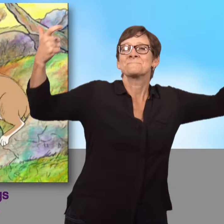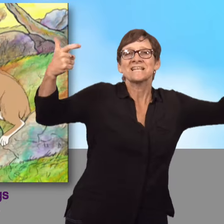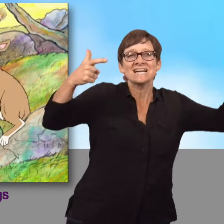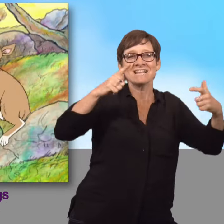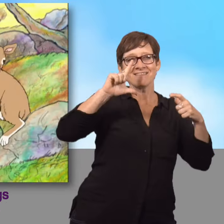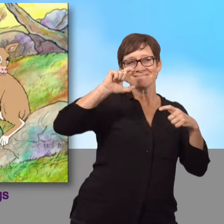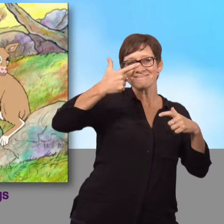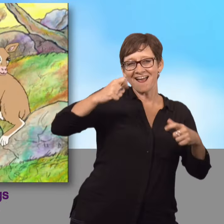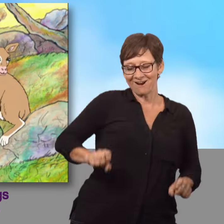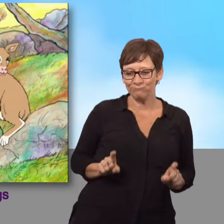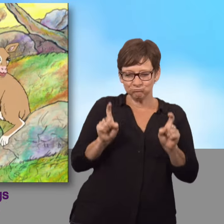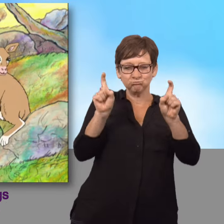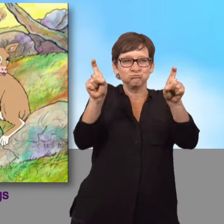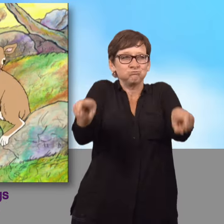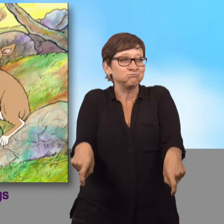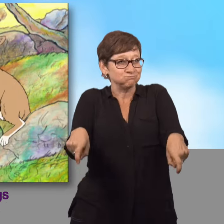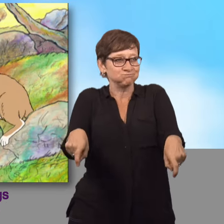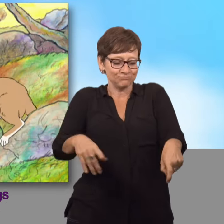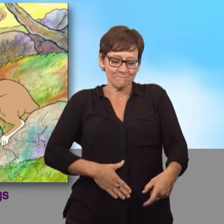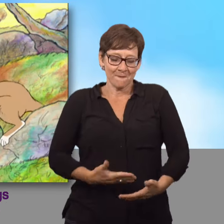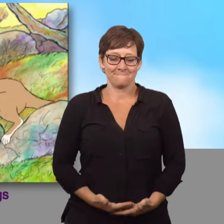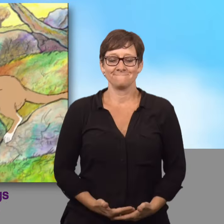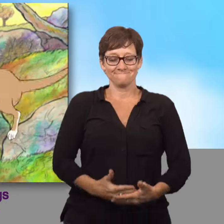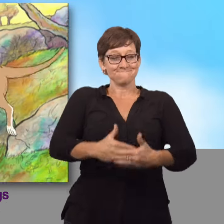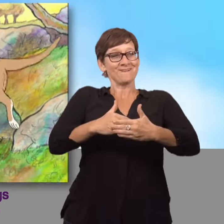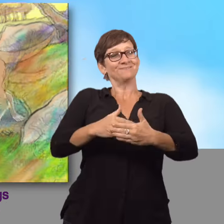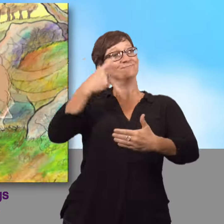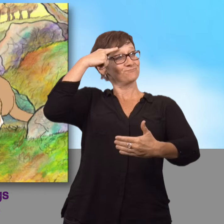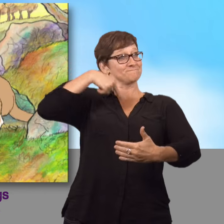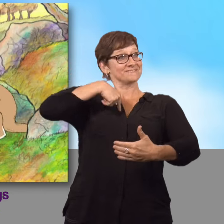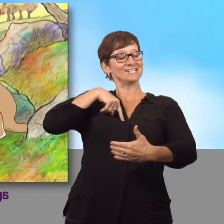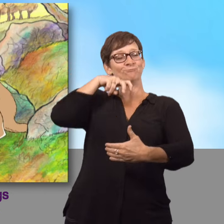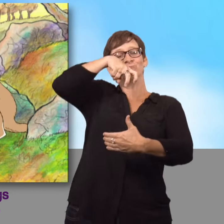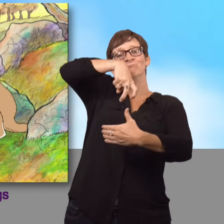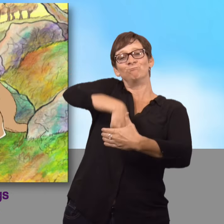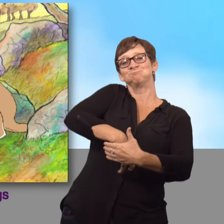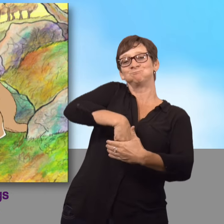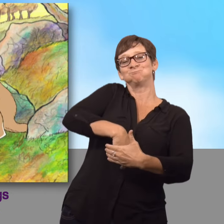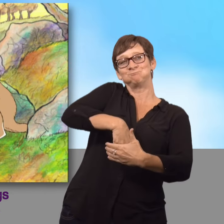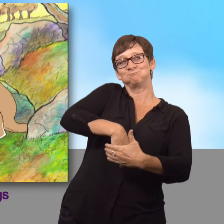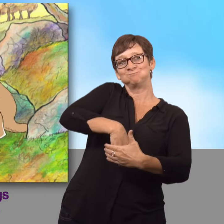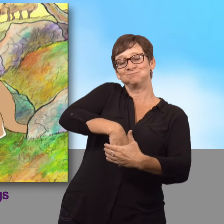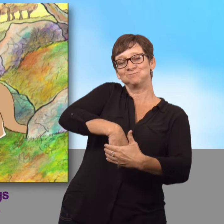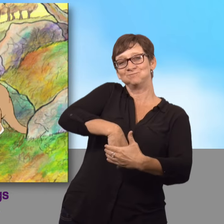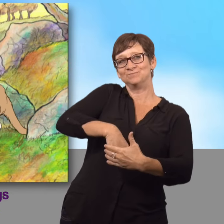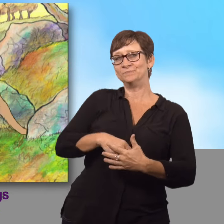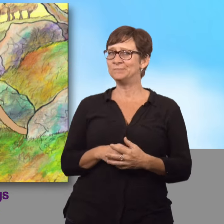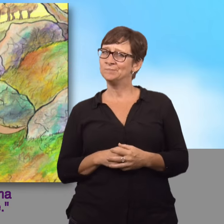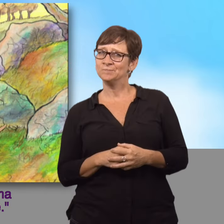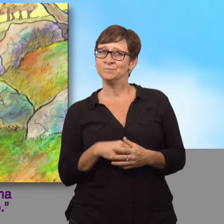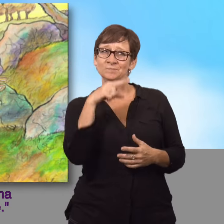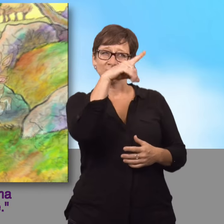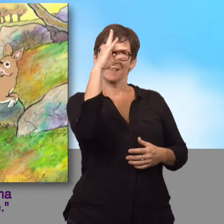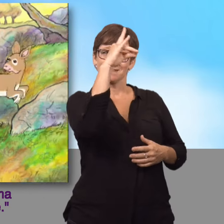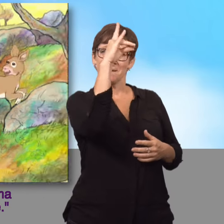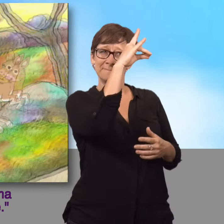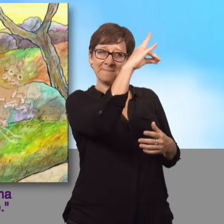She's got big hind legs and a pocket for me. So I don't think a llama